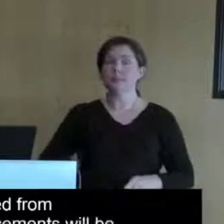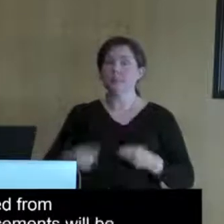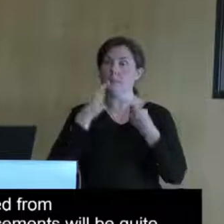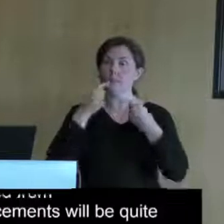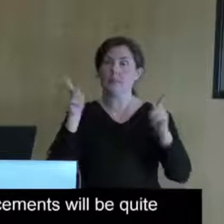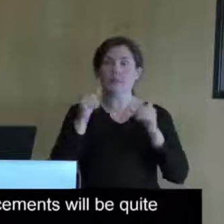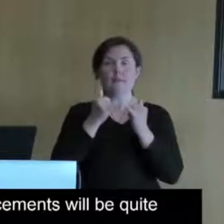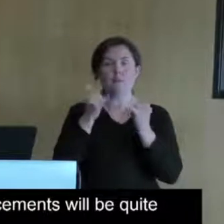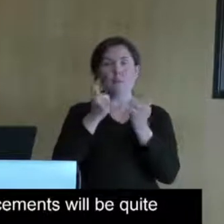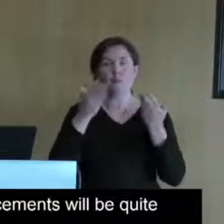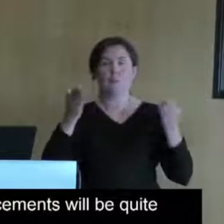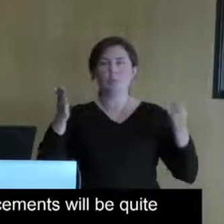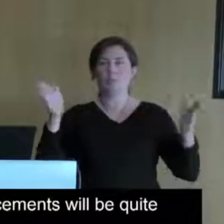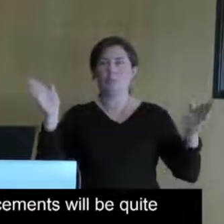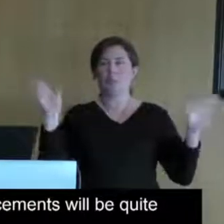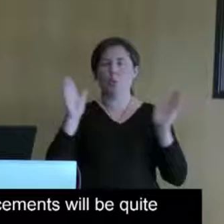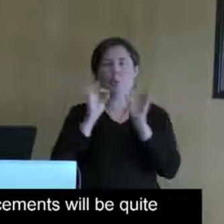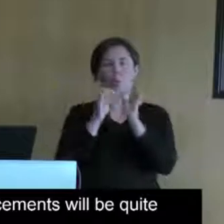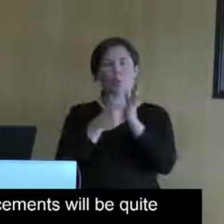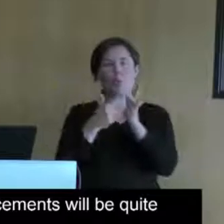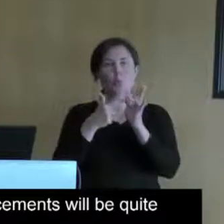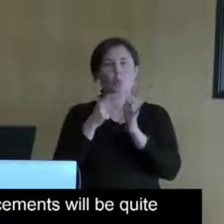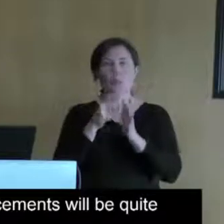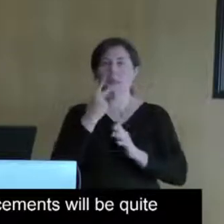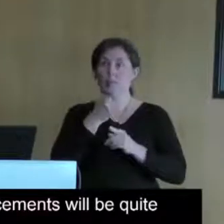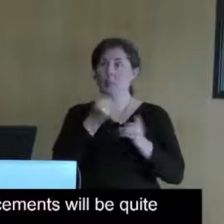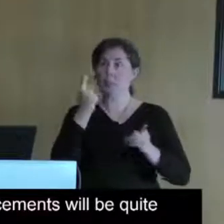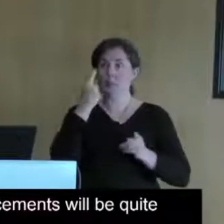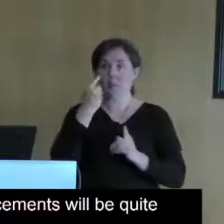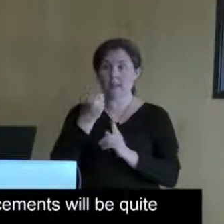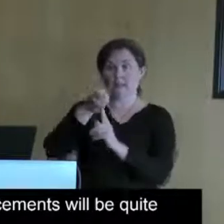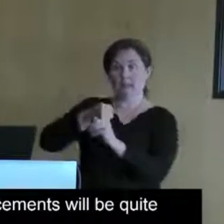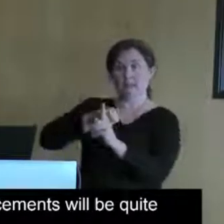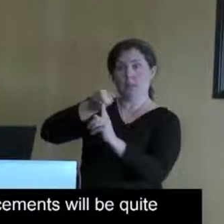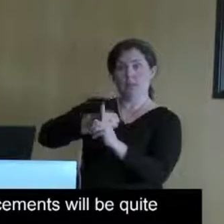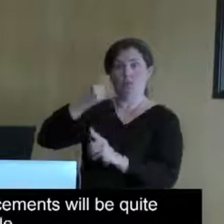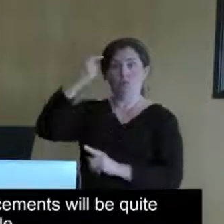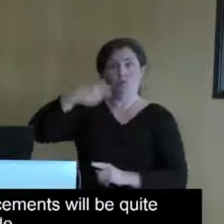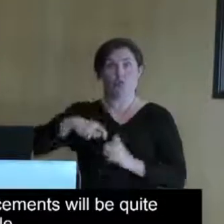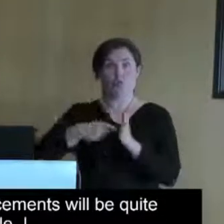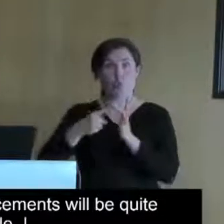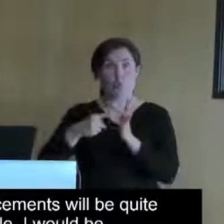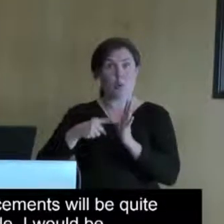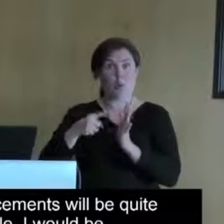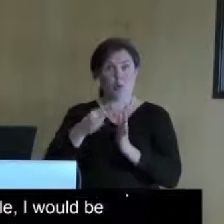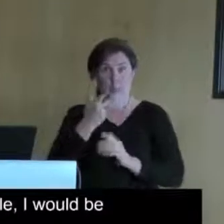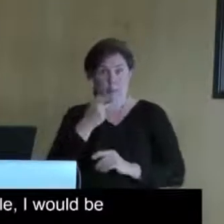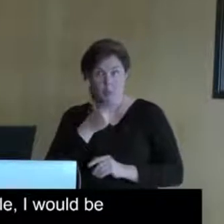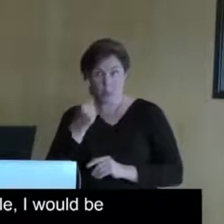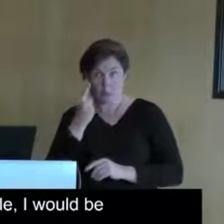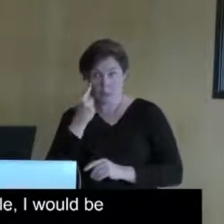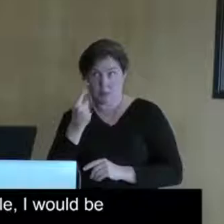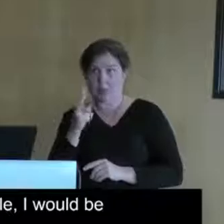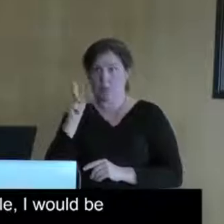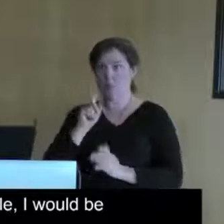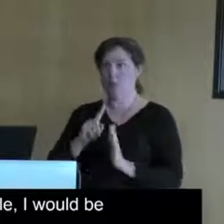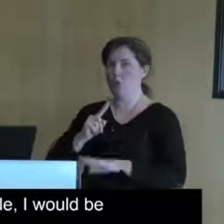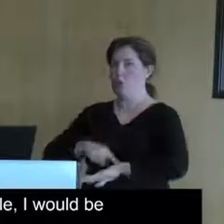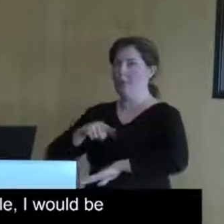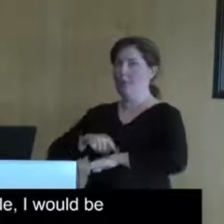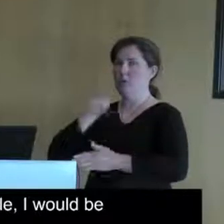The Premier has said it will be before Christmas, and I think, as Steve indicated from yesterday's announcement,